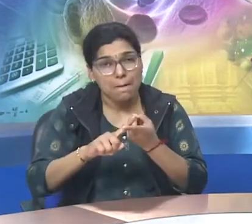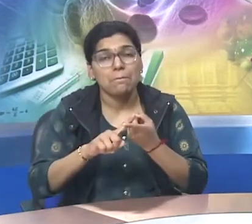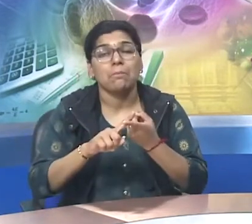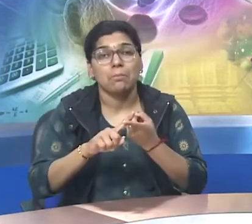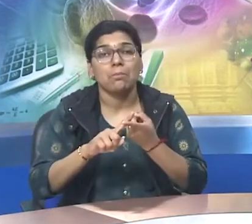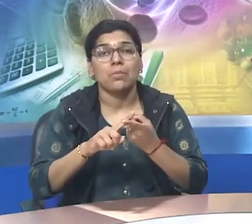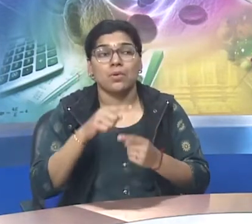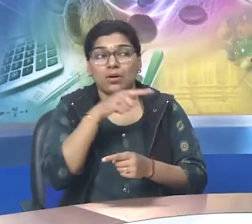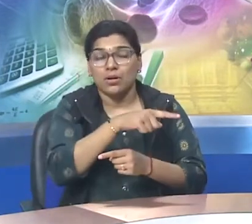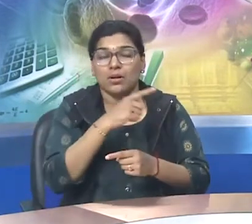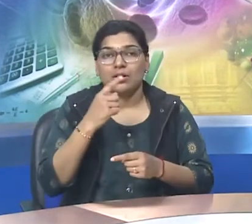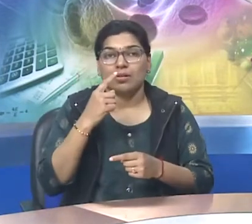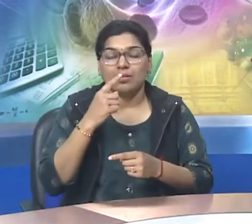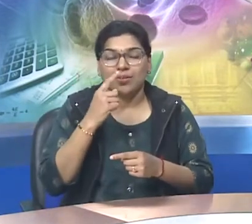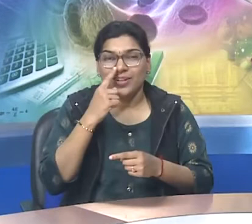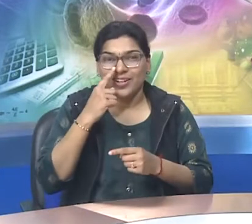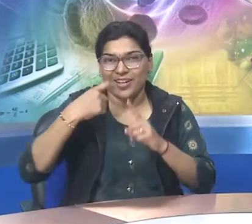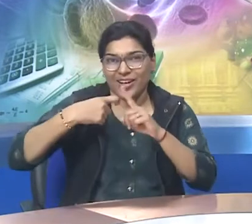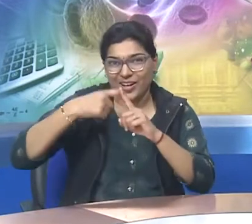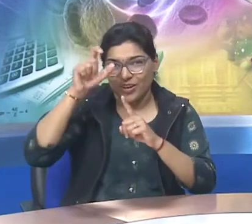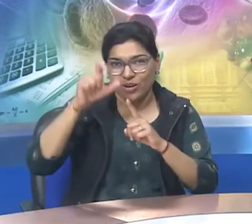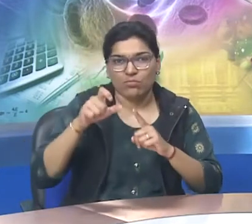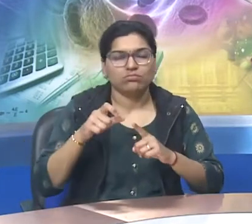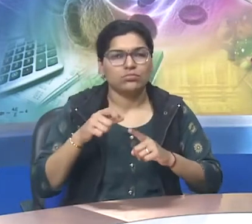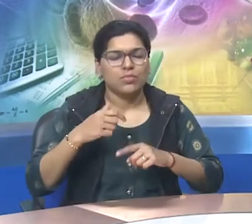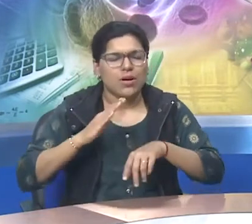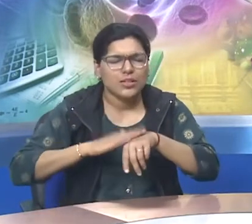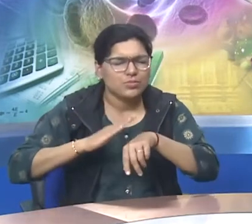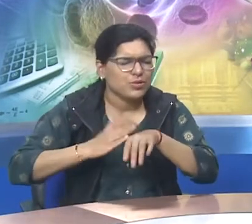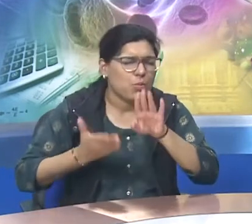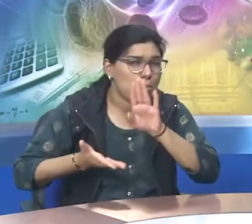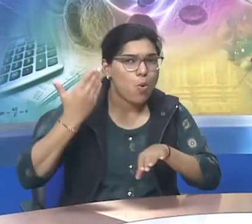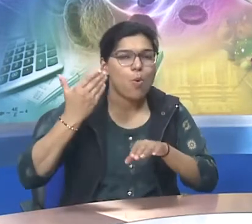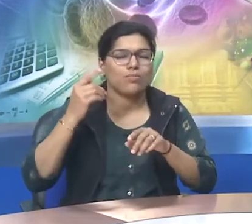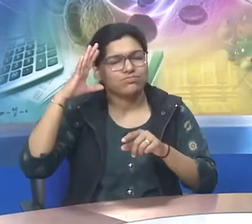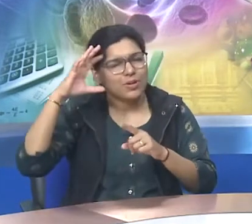because that time she was too young, and